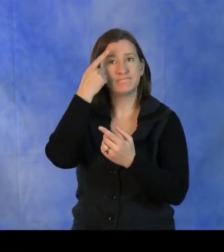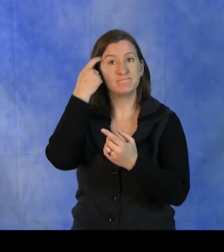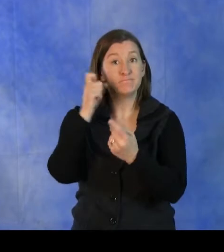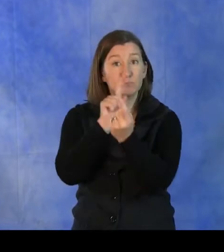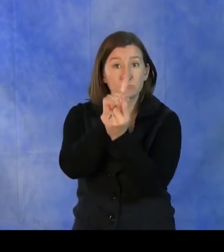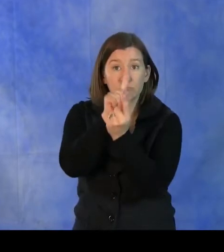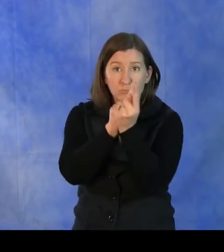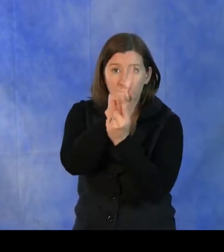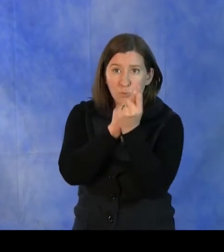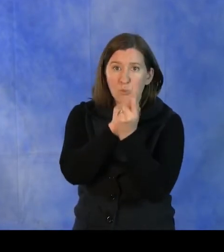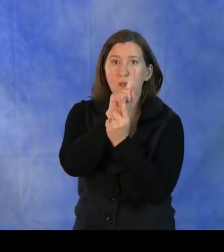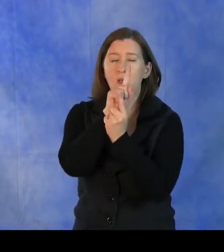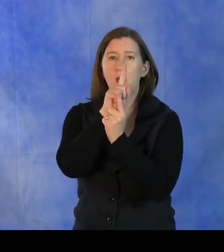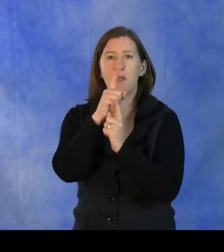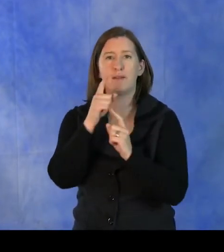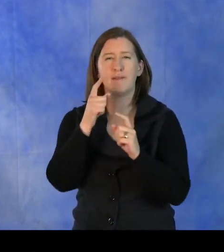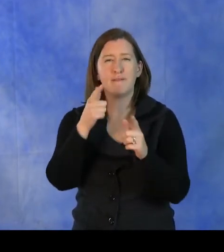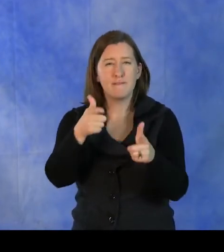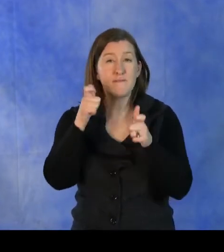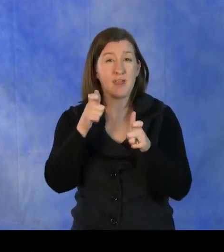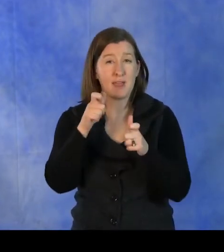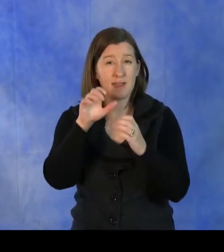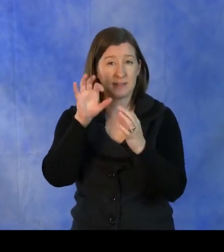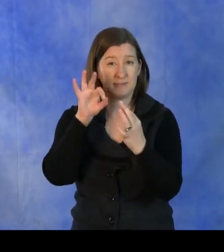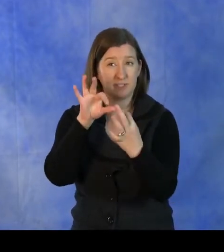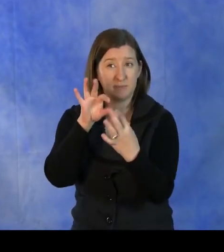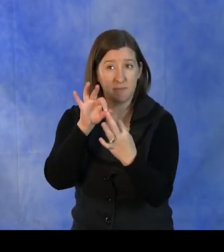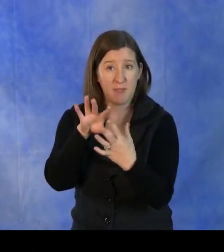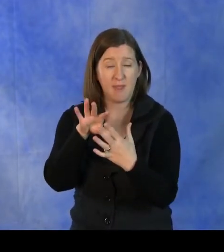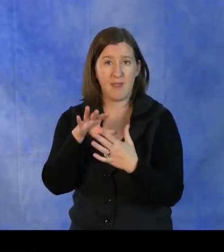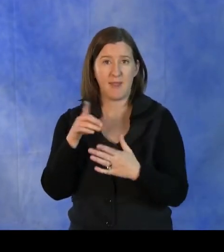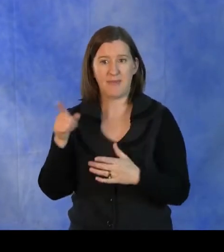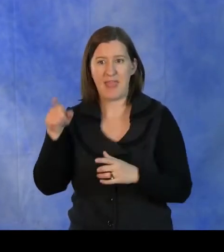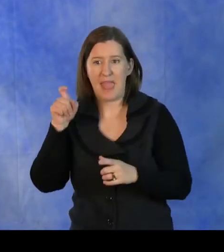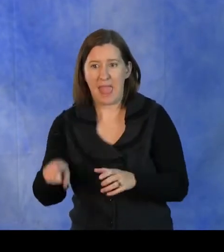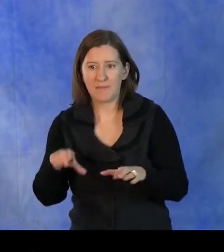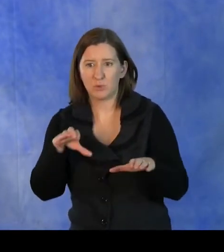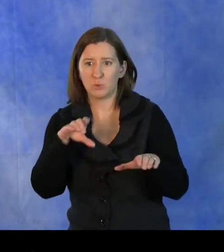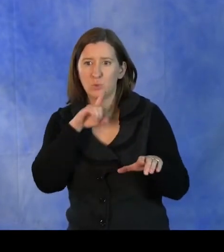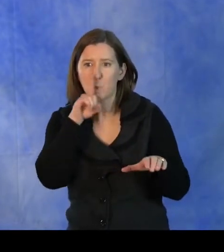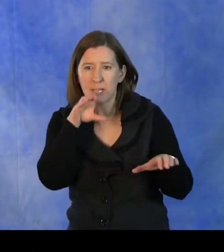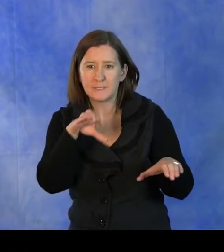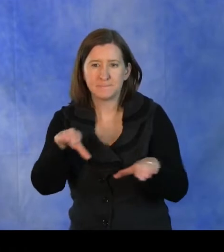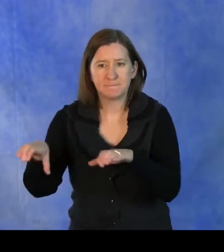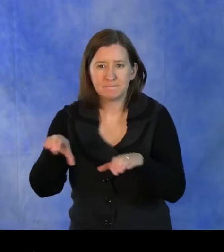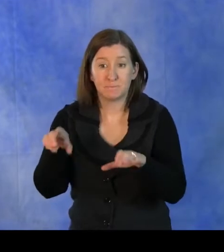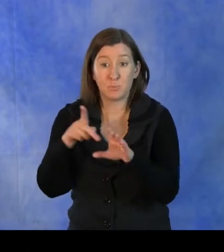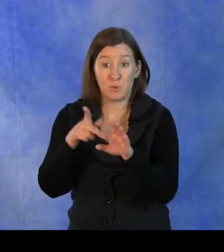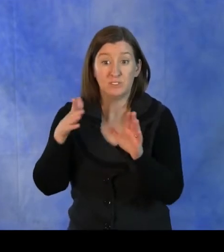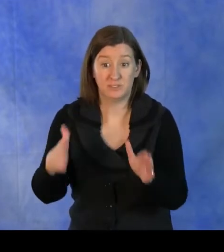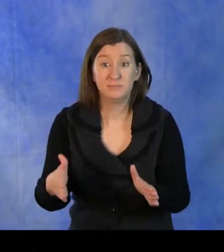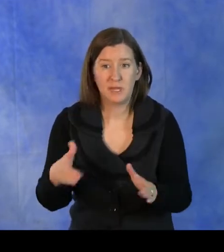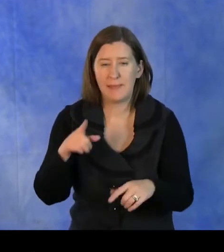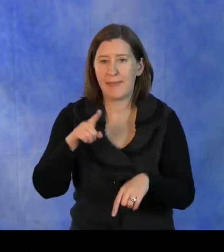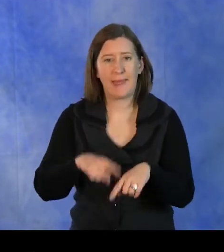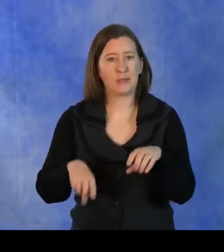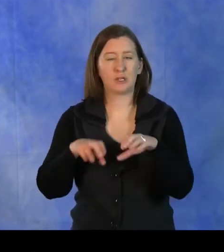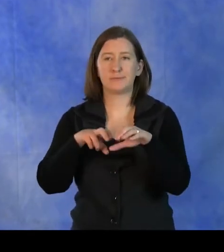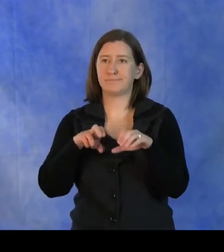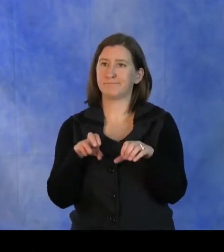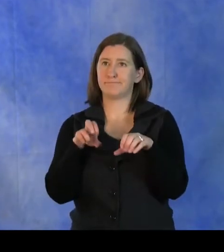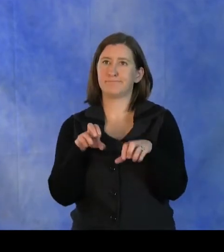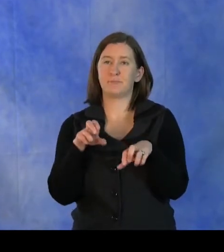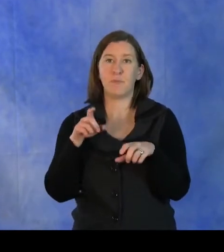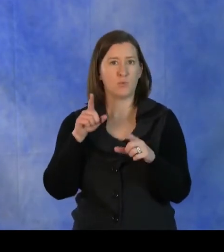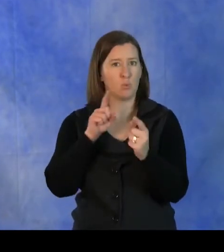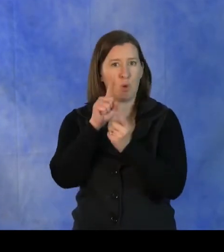That's helpful because if they're one-on-one, they get that feedback right away. They have